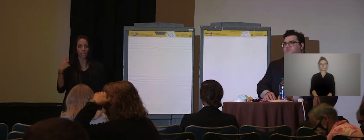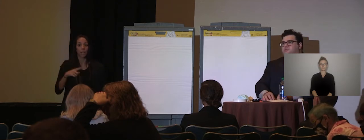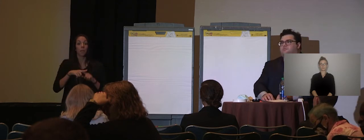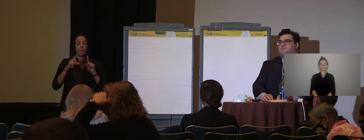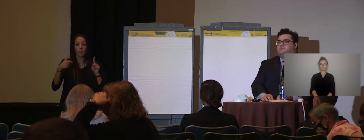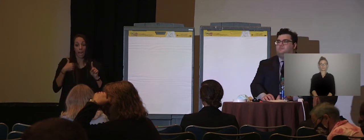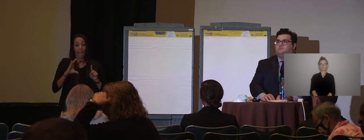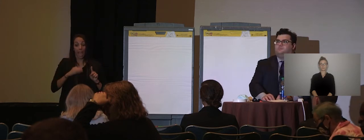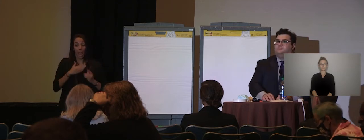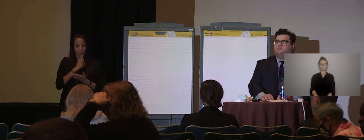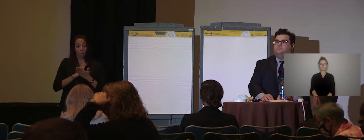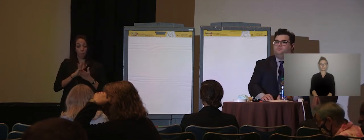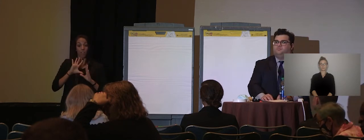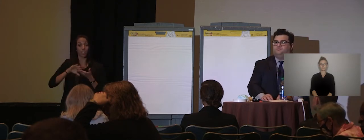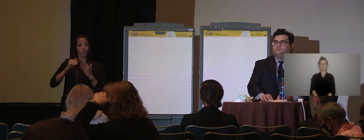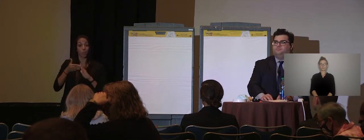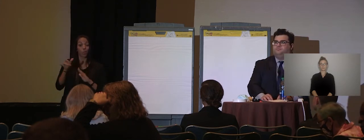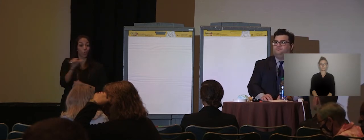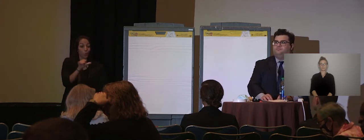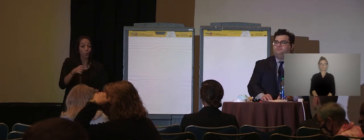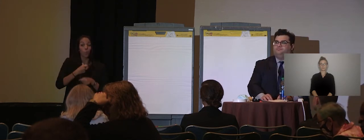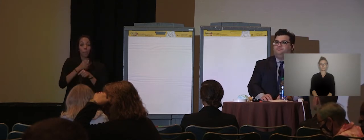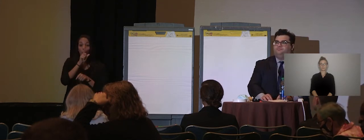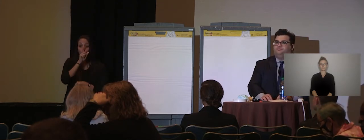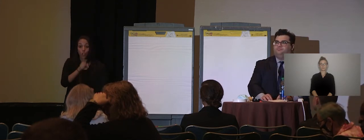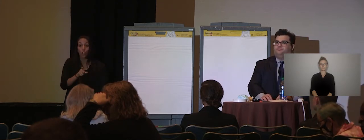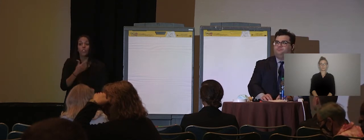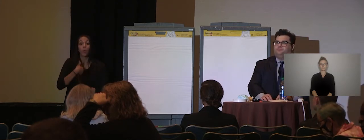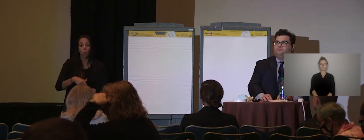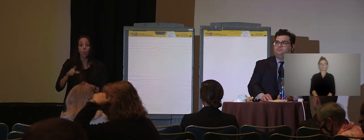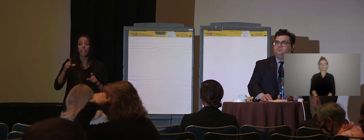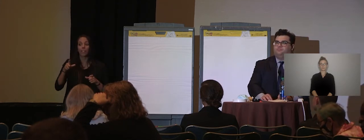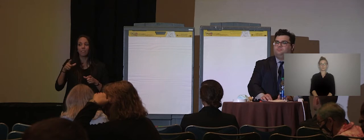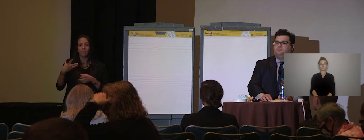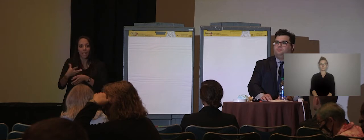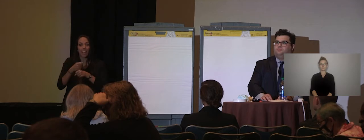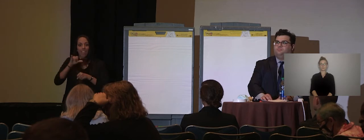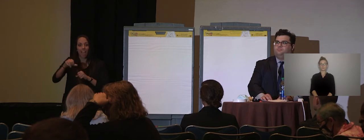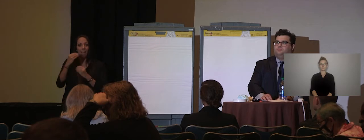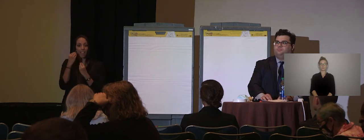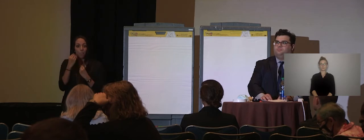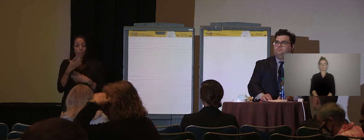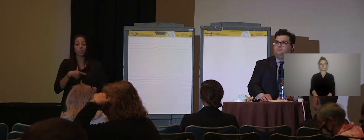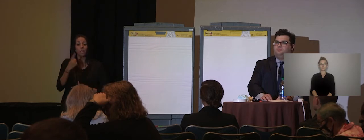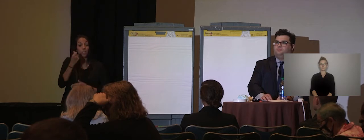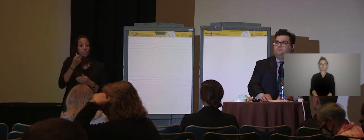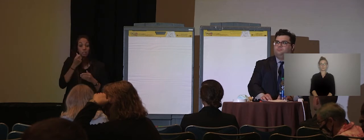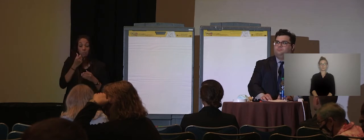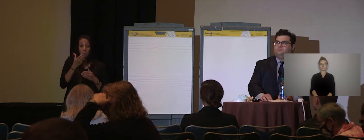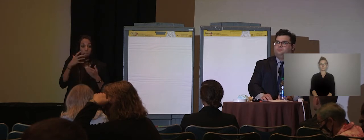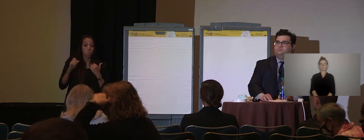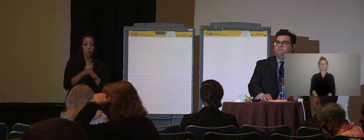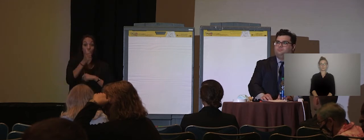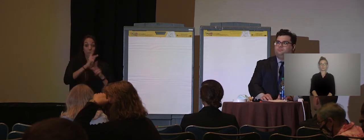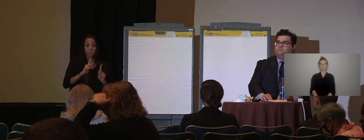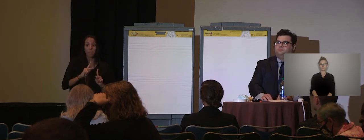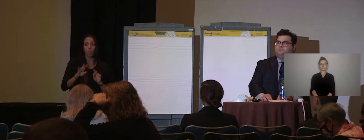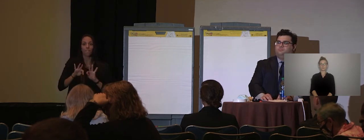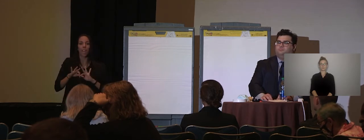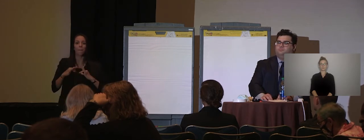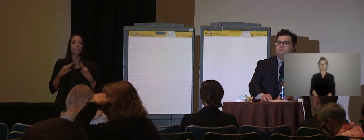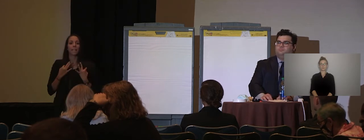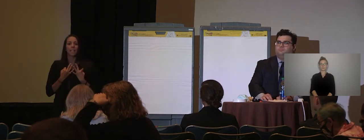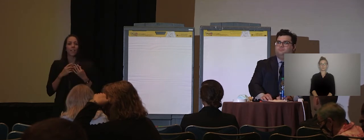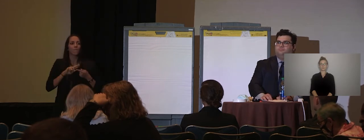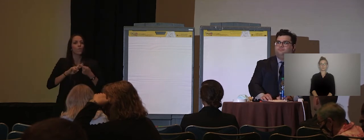part as a community to make sure, because the majority of our loved ones and the majority of people with disabilities, we can't afford an